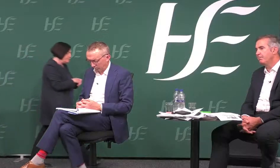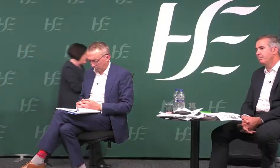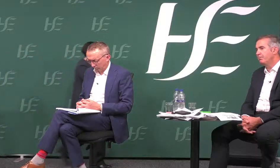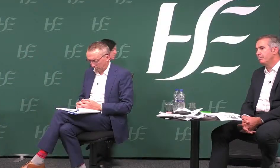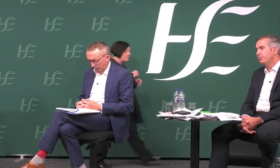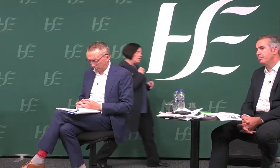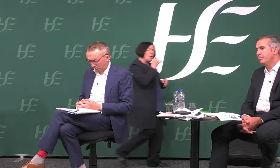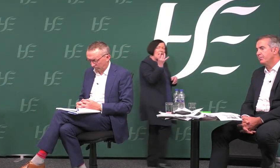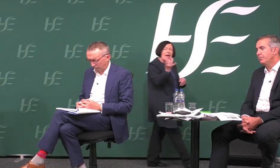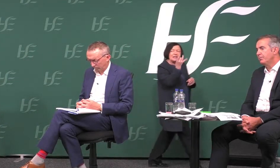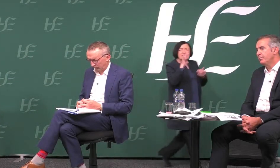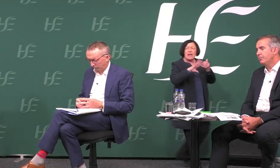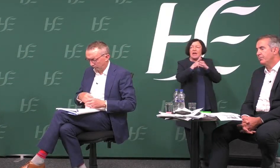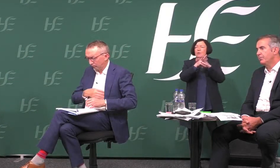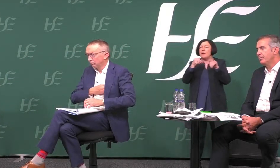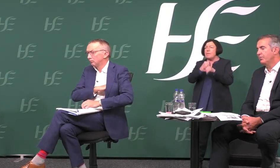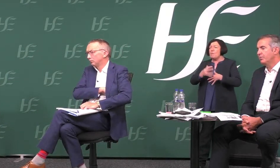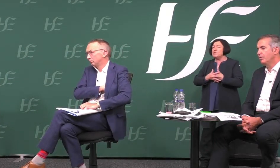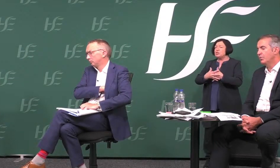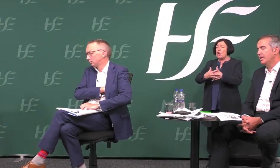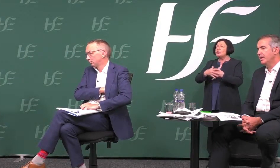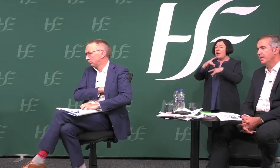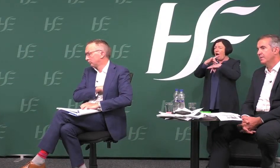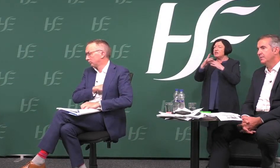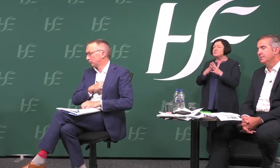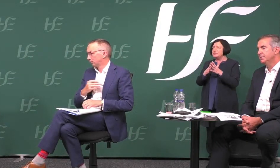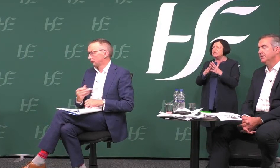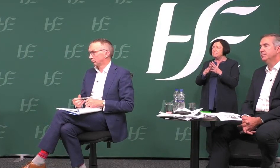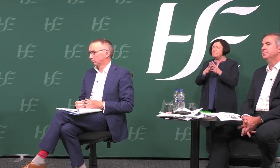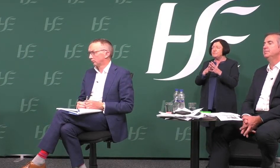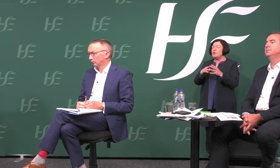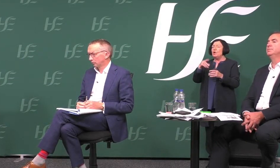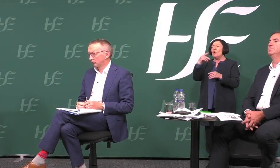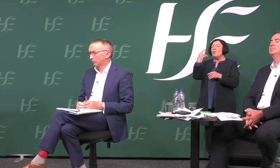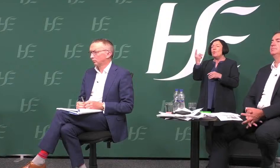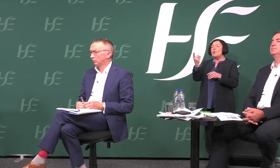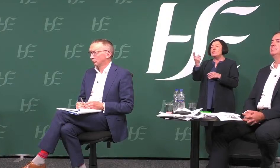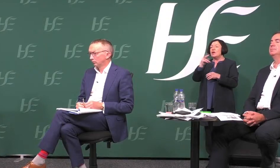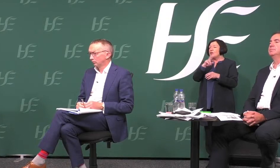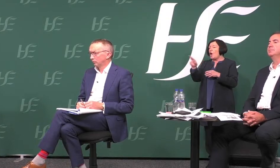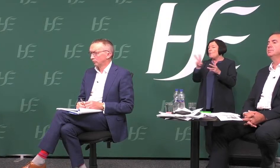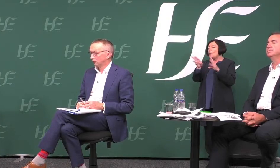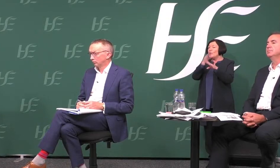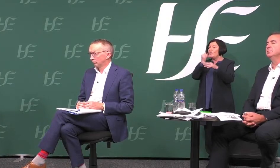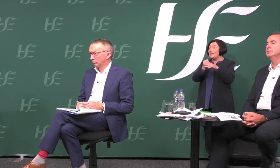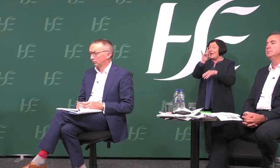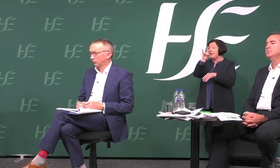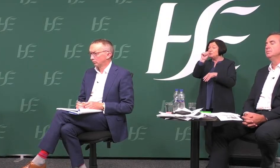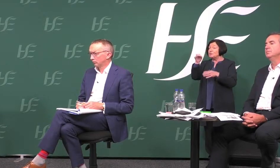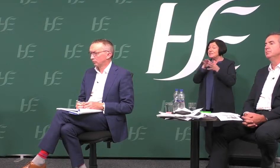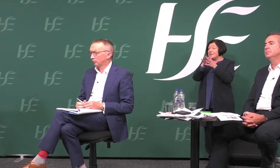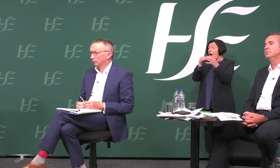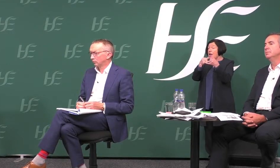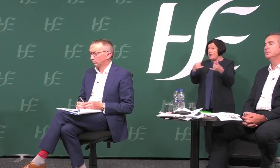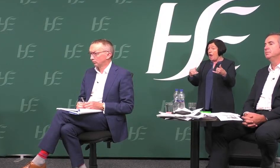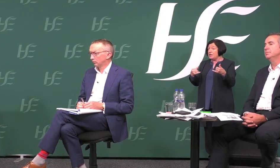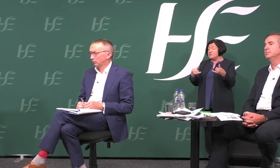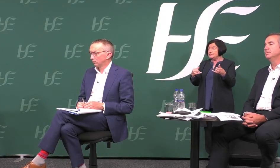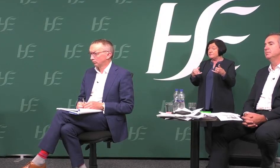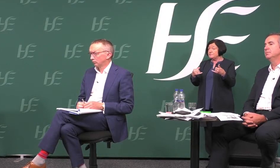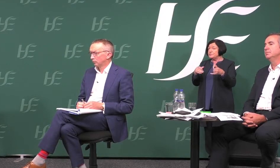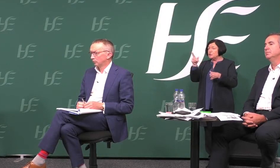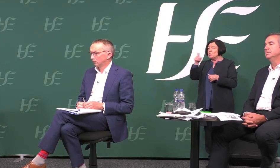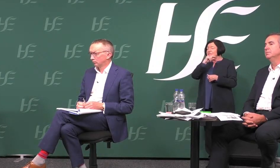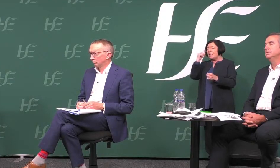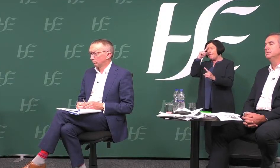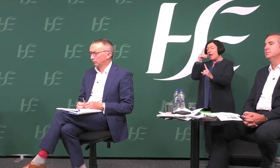week about maternity hospitals and ones which are not operating within HSE guidelines, and you were saying that